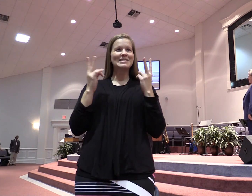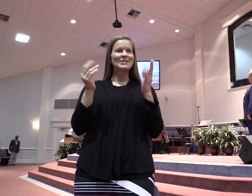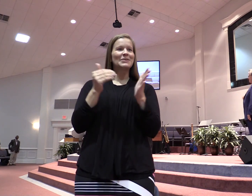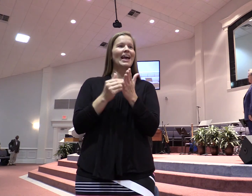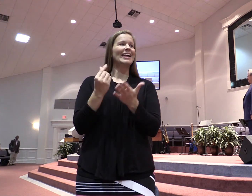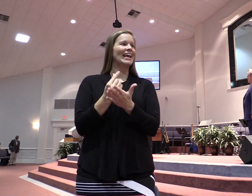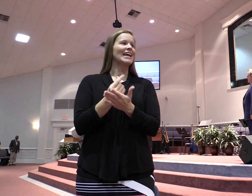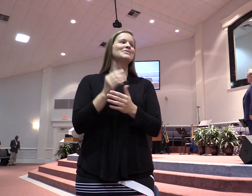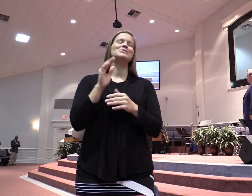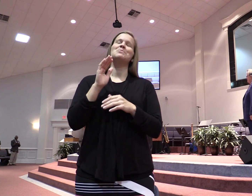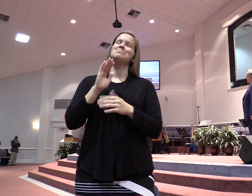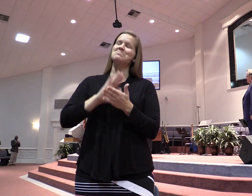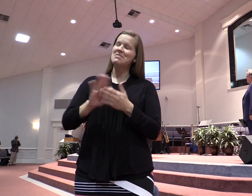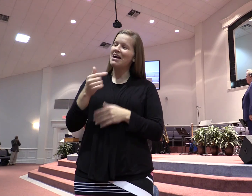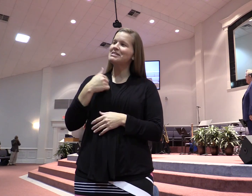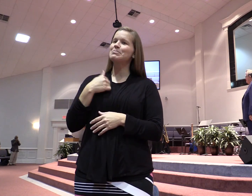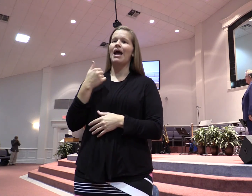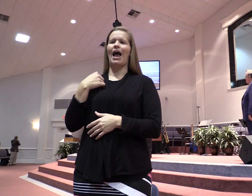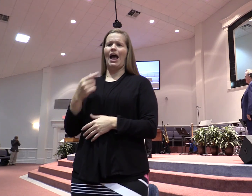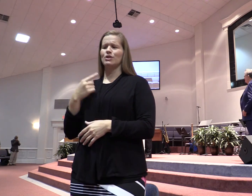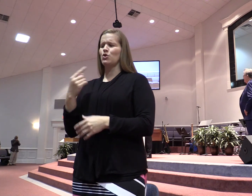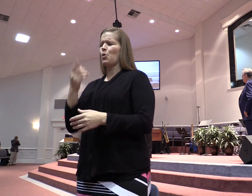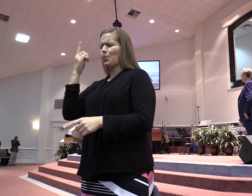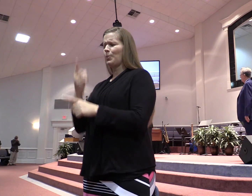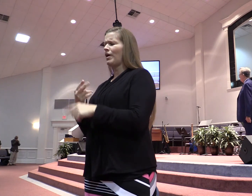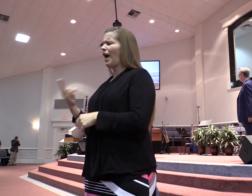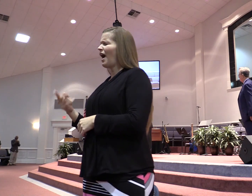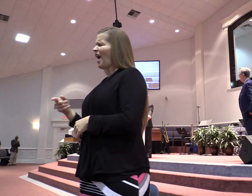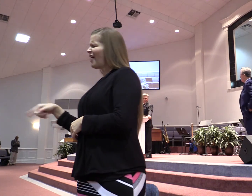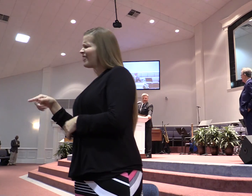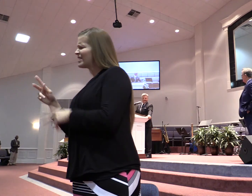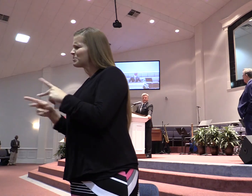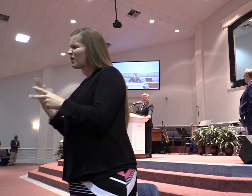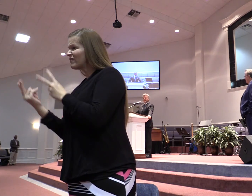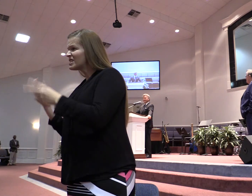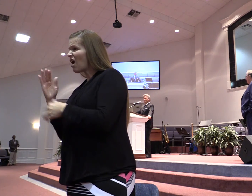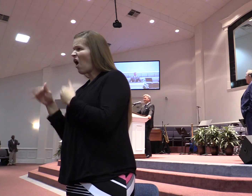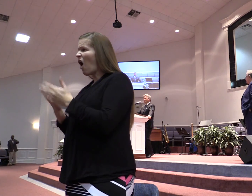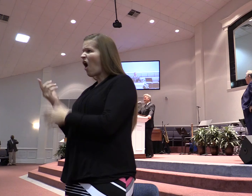Gainesville, you're always so kind. I leaned over and told Brother High Note, I said, these people would visit all day if you let them.